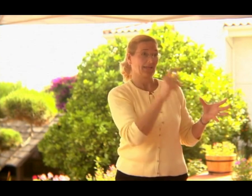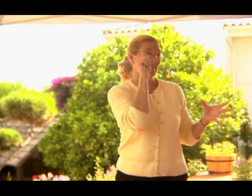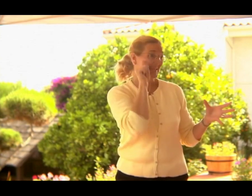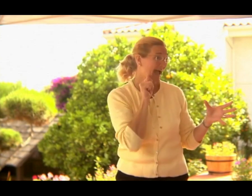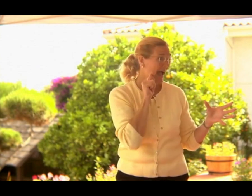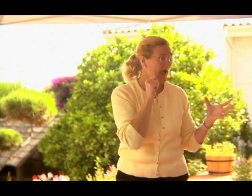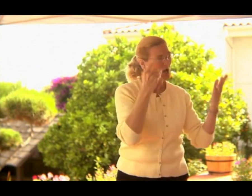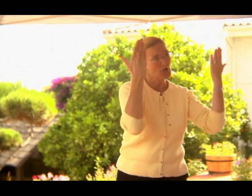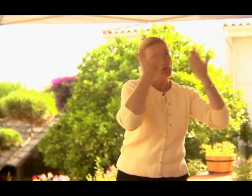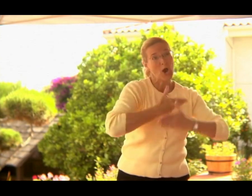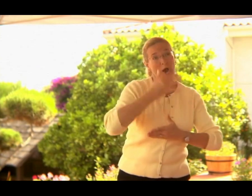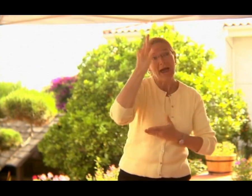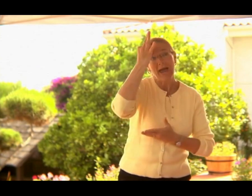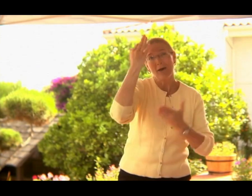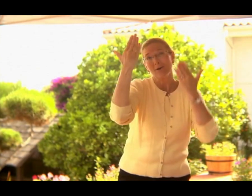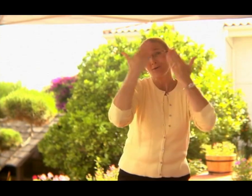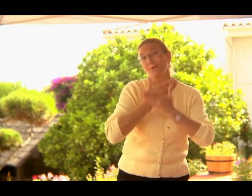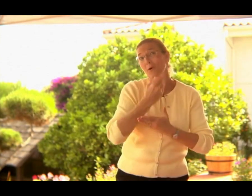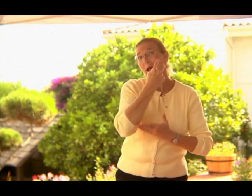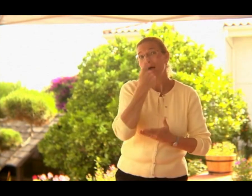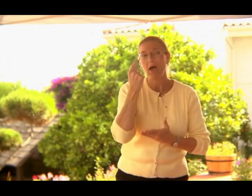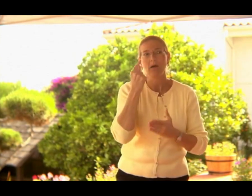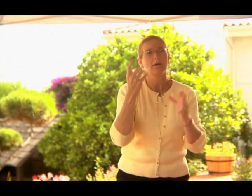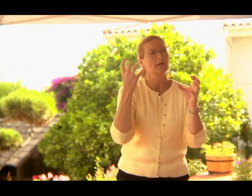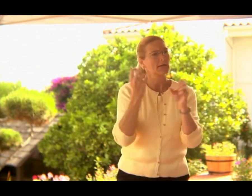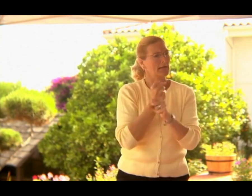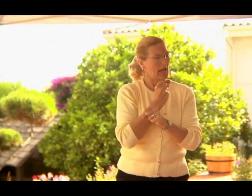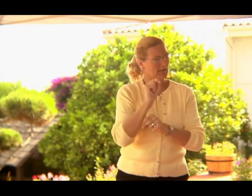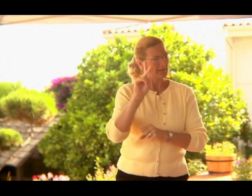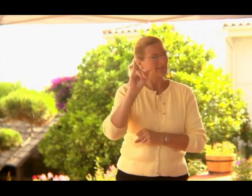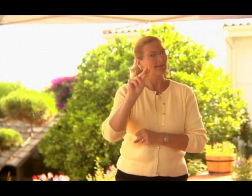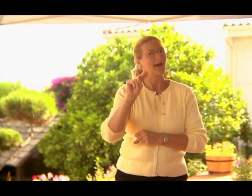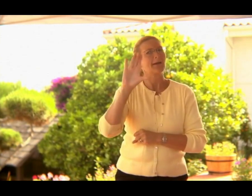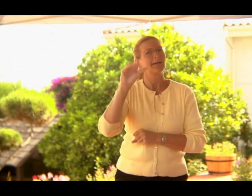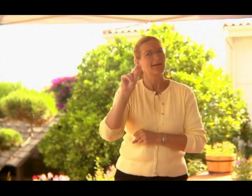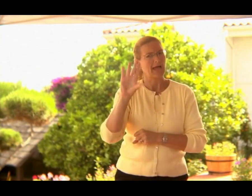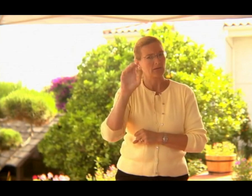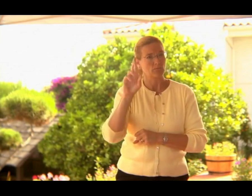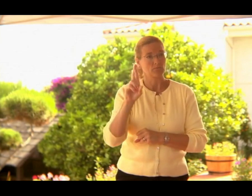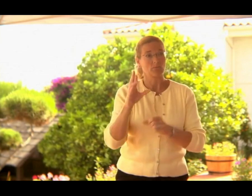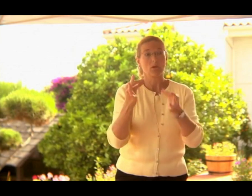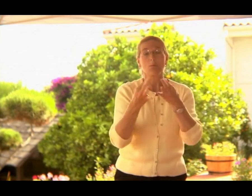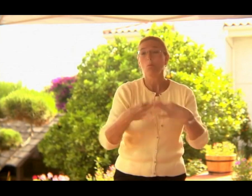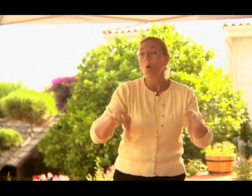However, even people with tan skin, dark hair, and dark eyes get skin cancer.